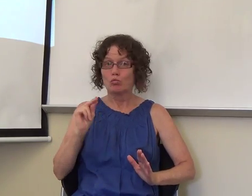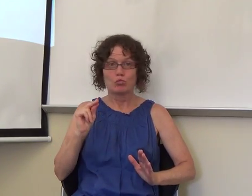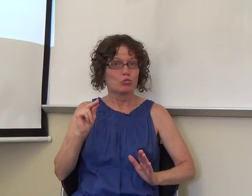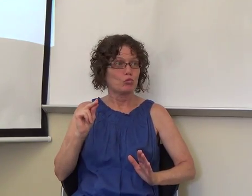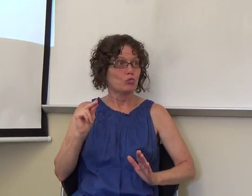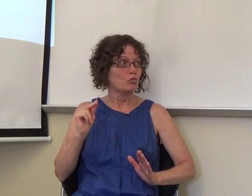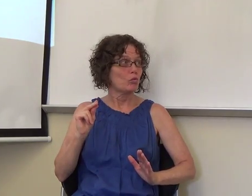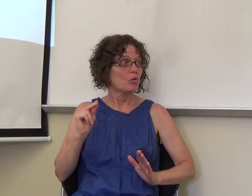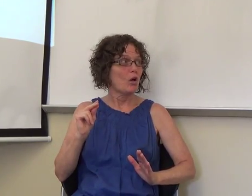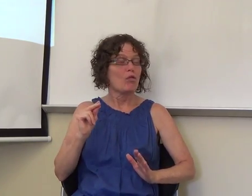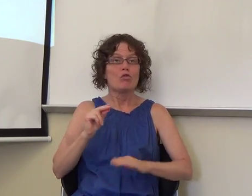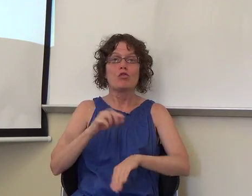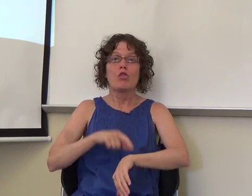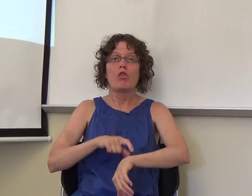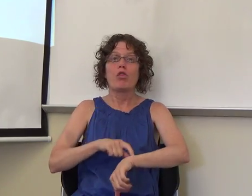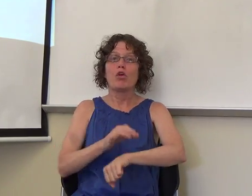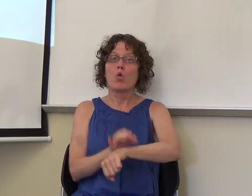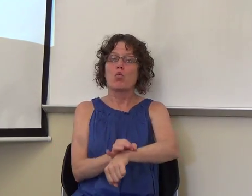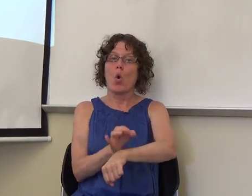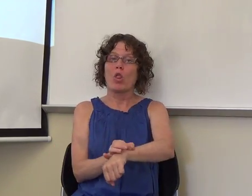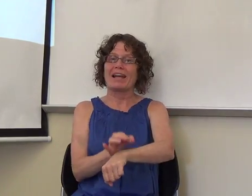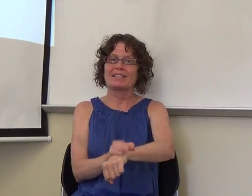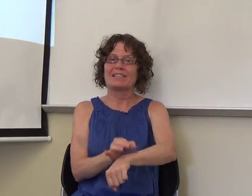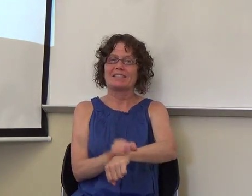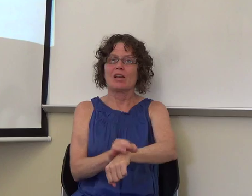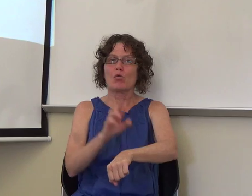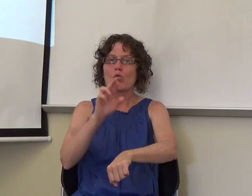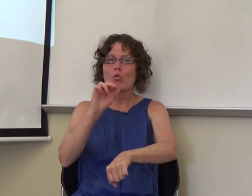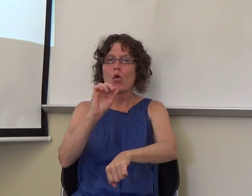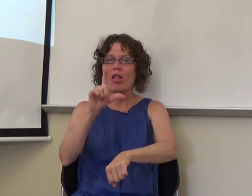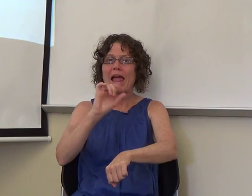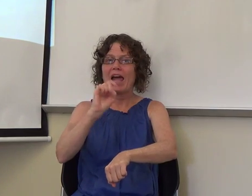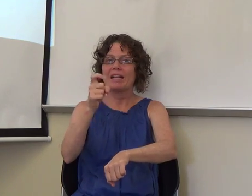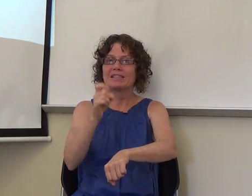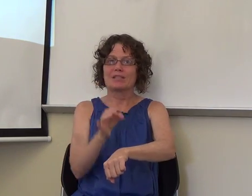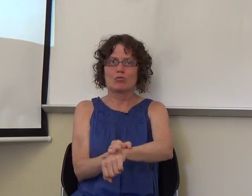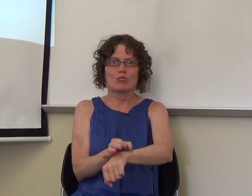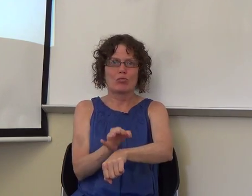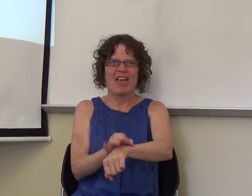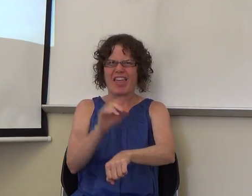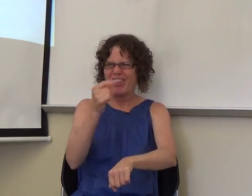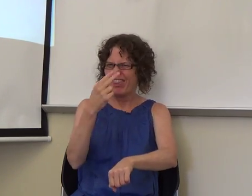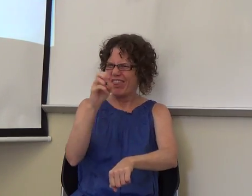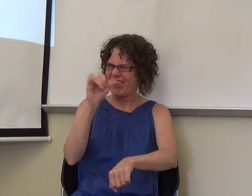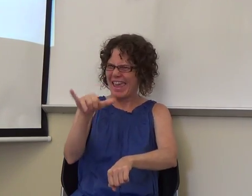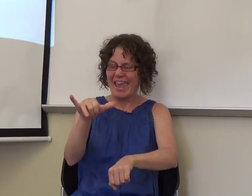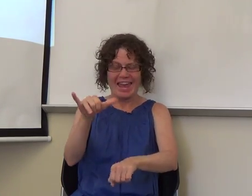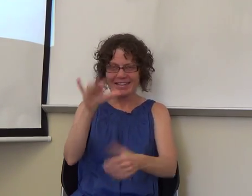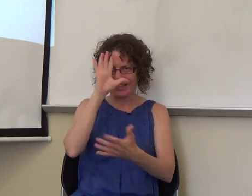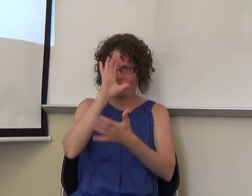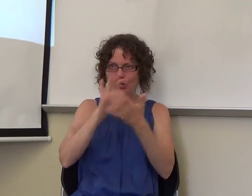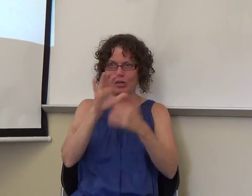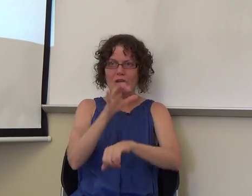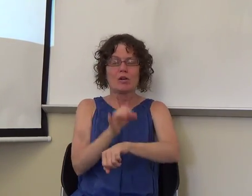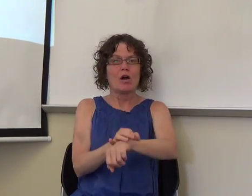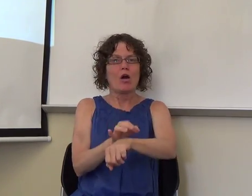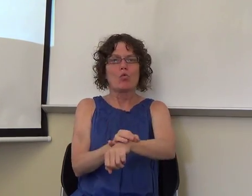person itself. Rolexes. Oh. They refer, this is another thing, these pronouns, this stuff Show is, us on the well. the